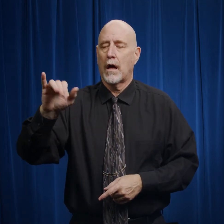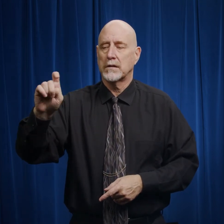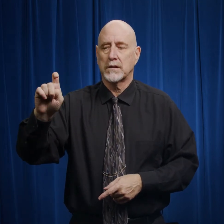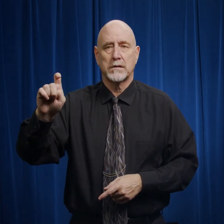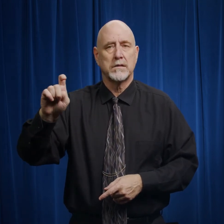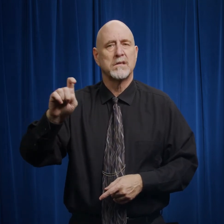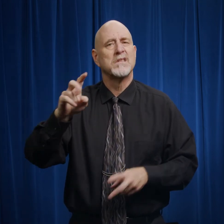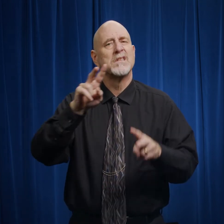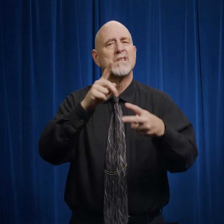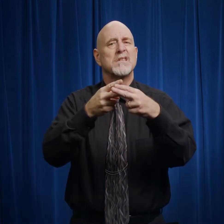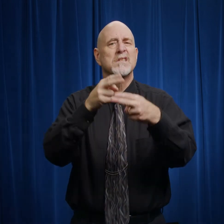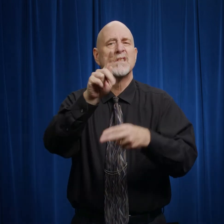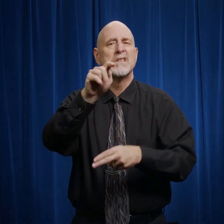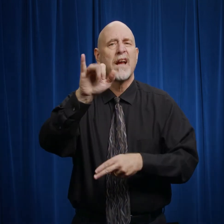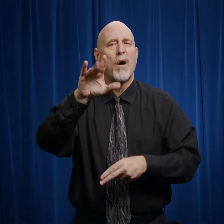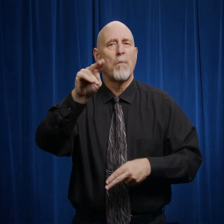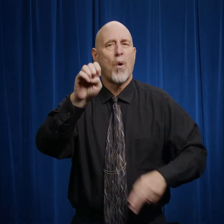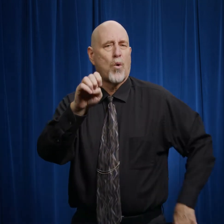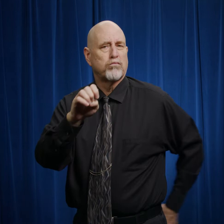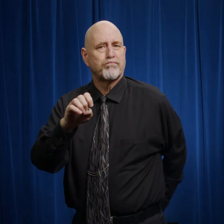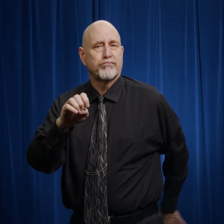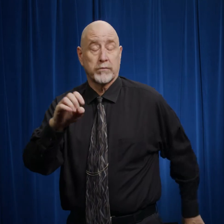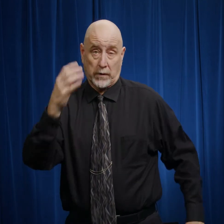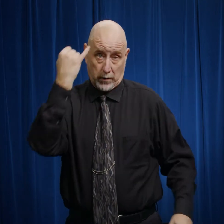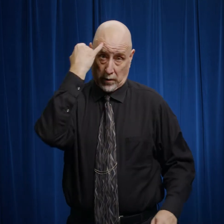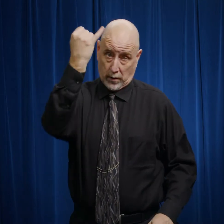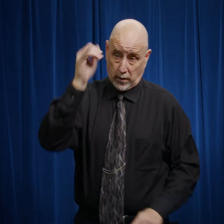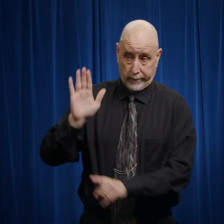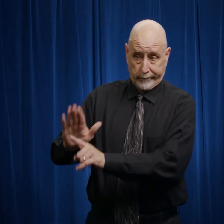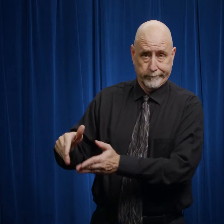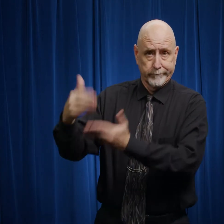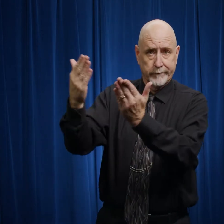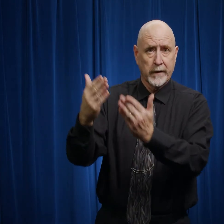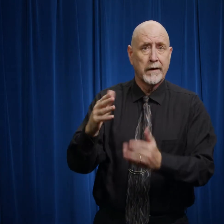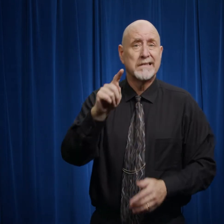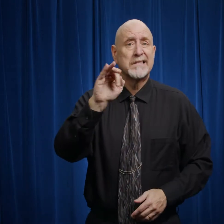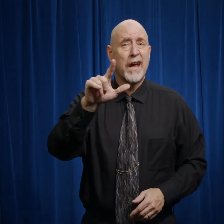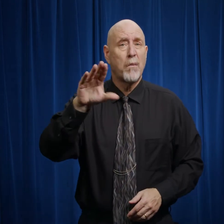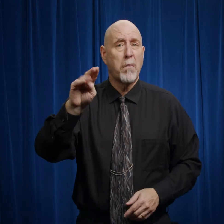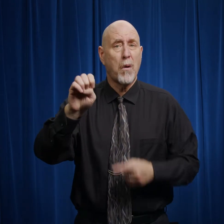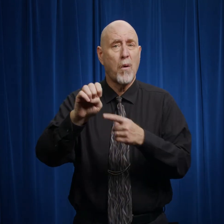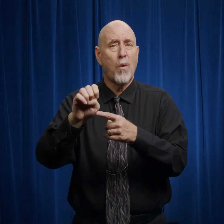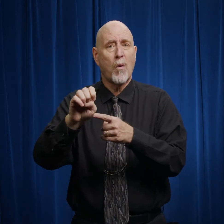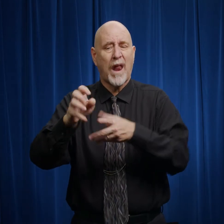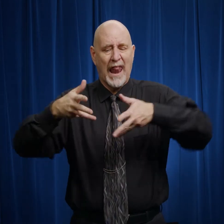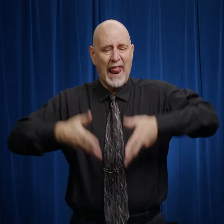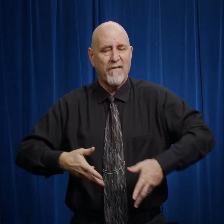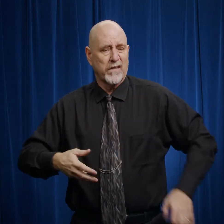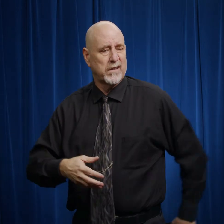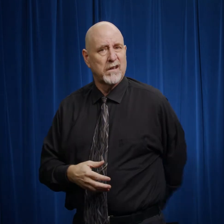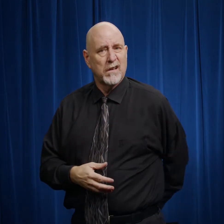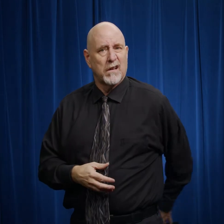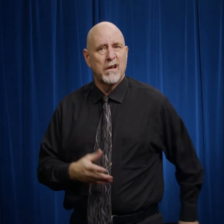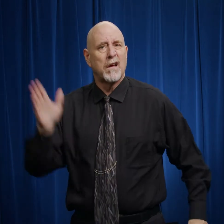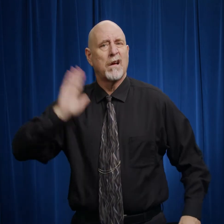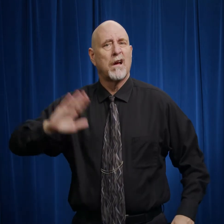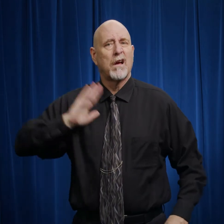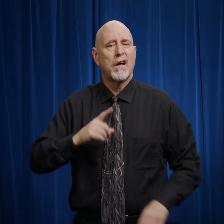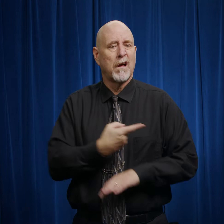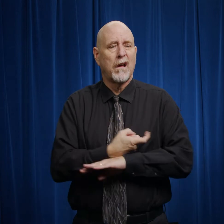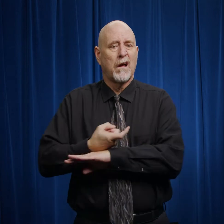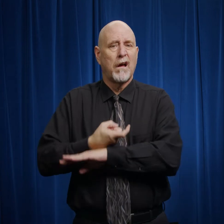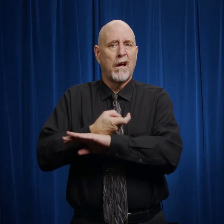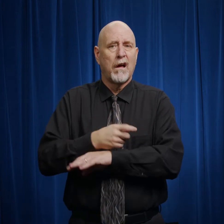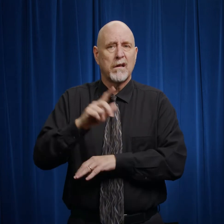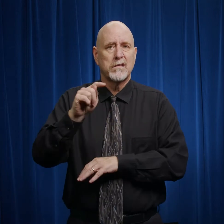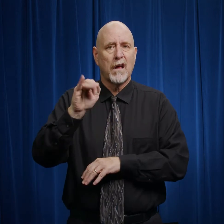coccyx, the human tailbone. Supposedly, this coccyx, the human tailbone, is a leftover from a